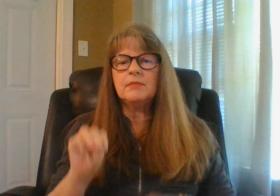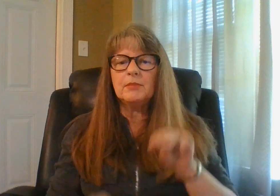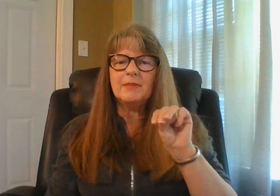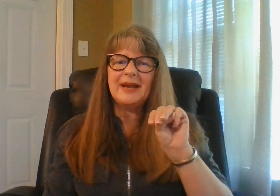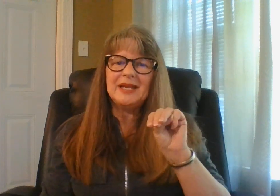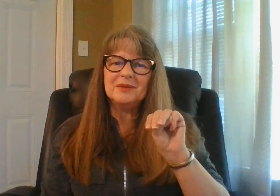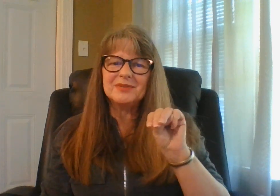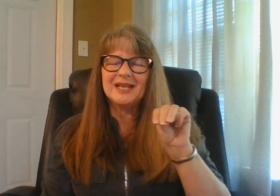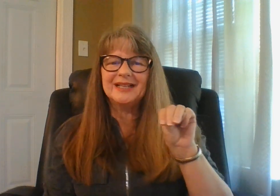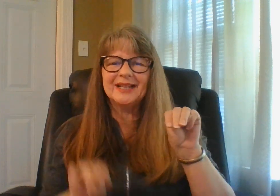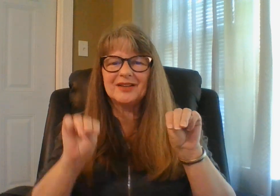remember my M's,